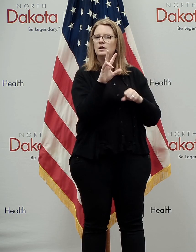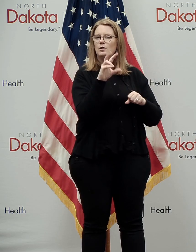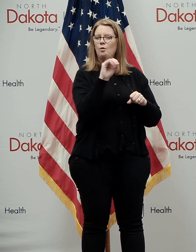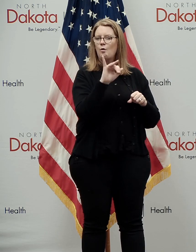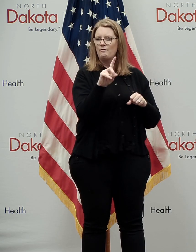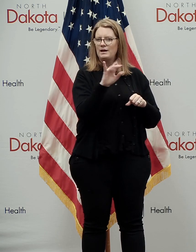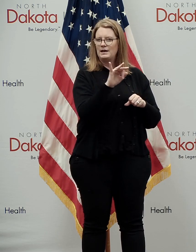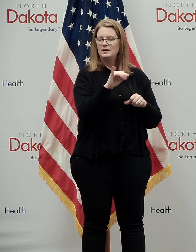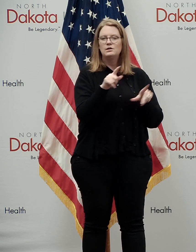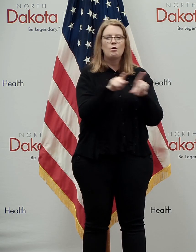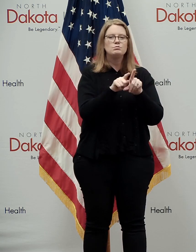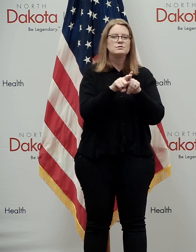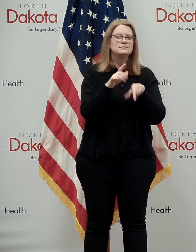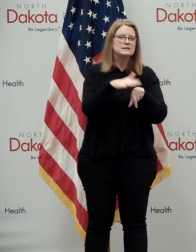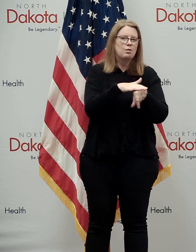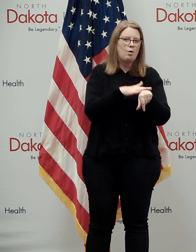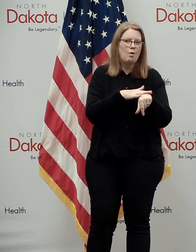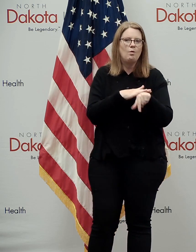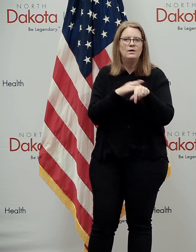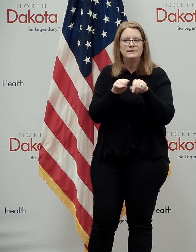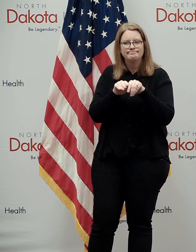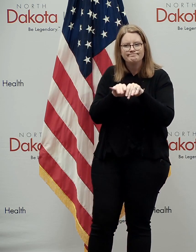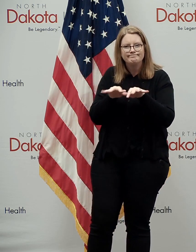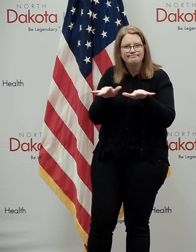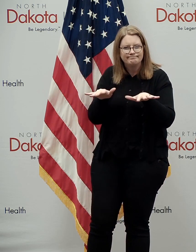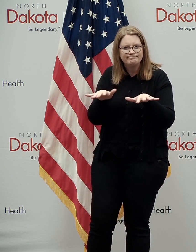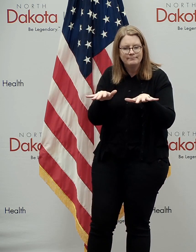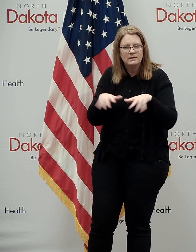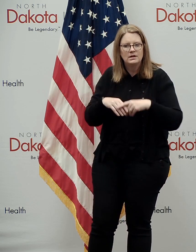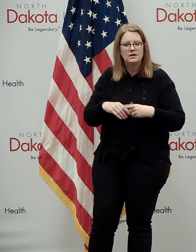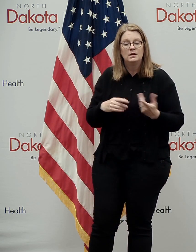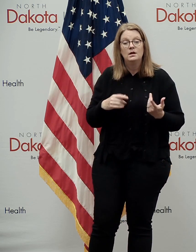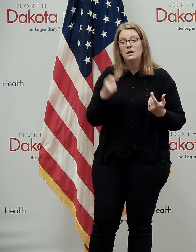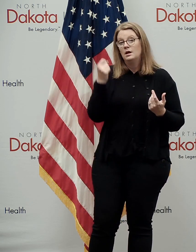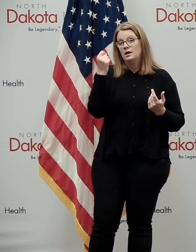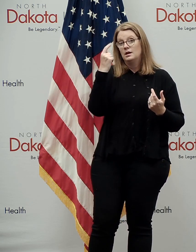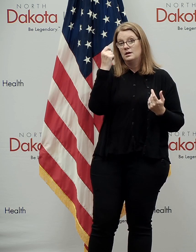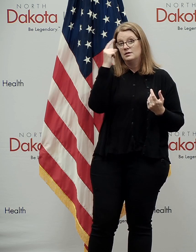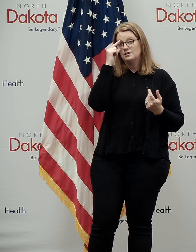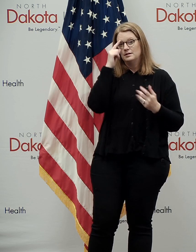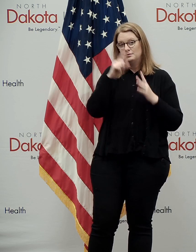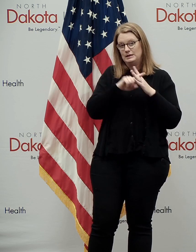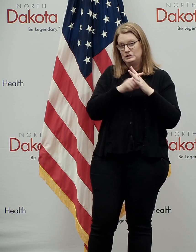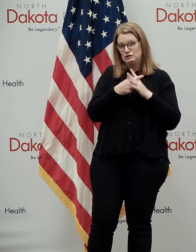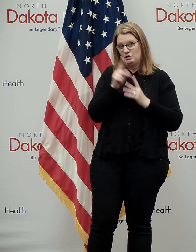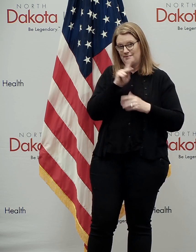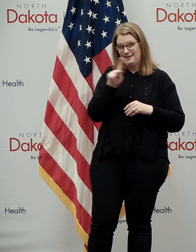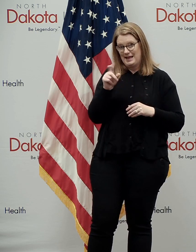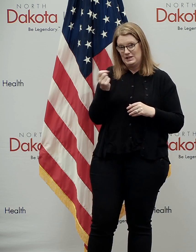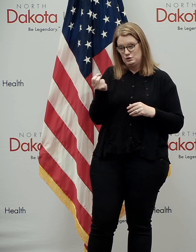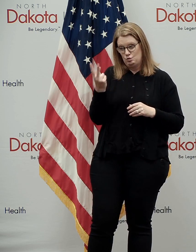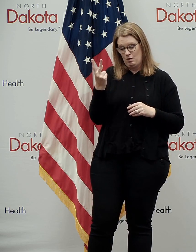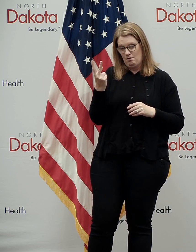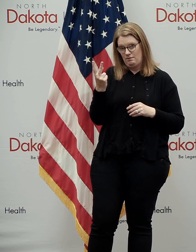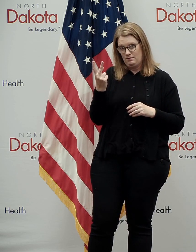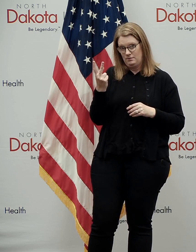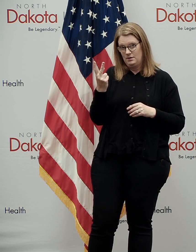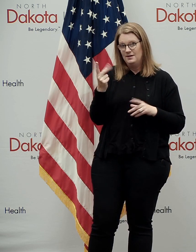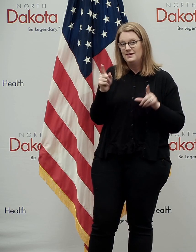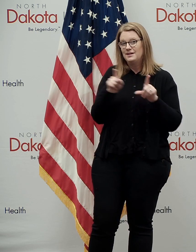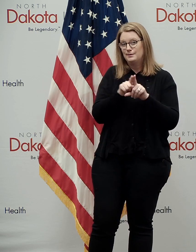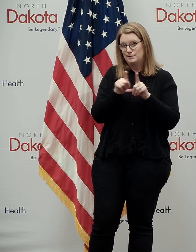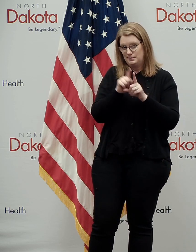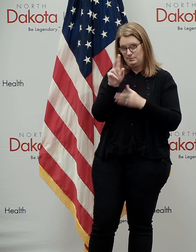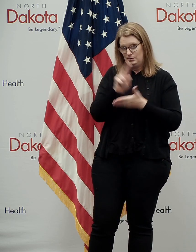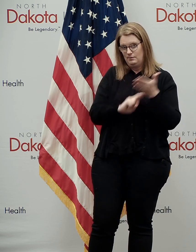and prevent the spread of virus. And again, we know that this is going to be important as we head back into K12 settings, head back into higher